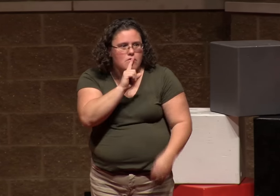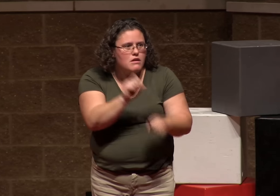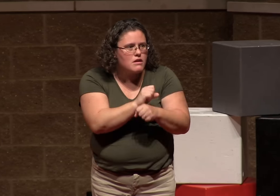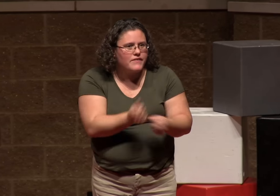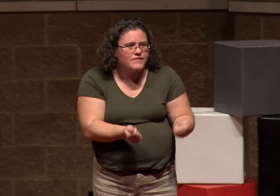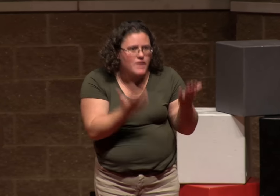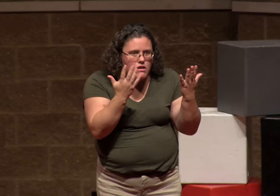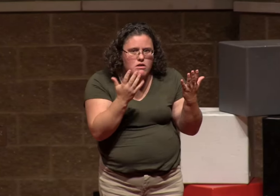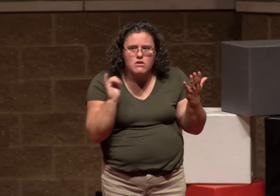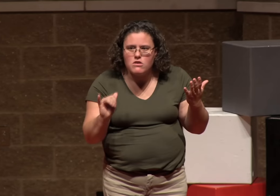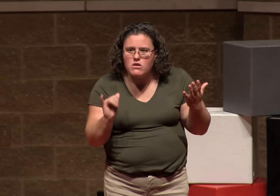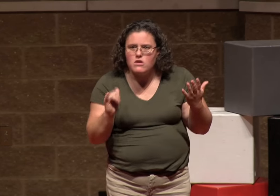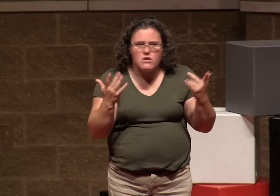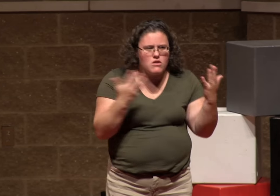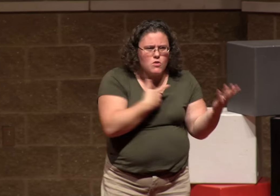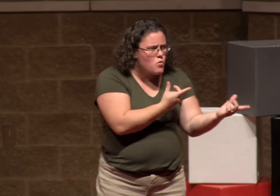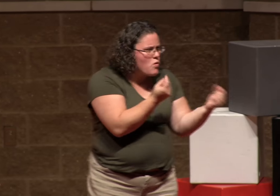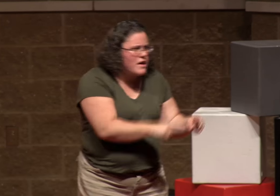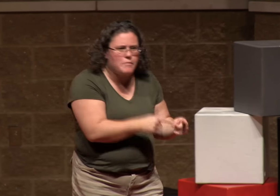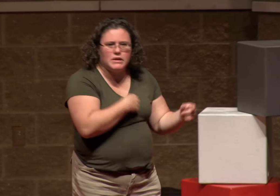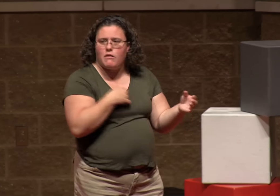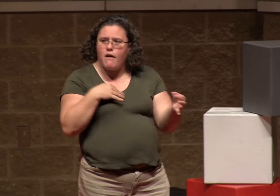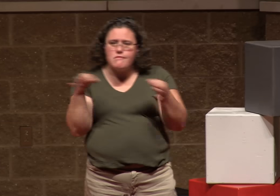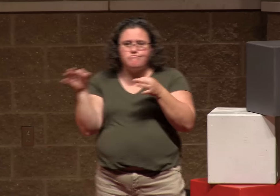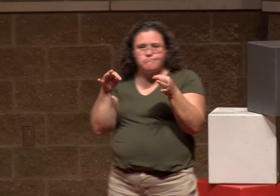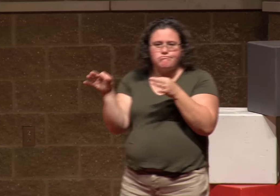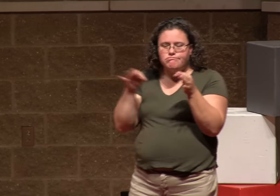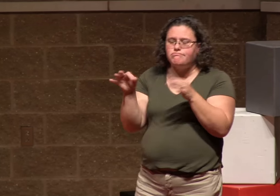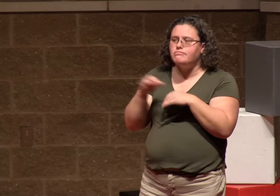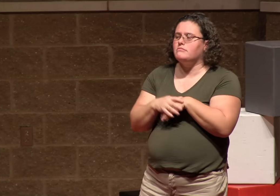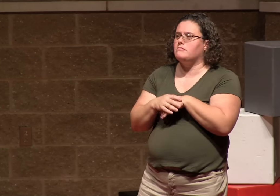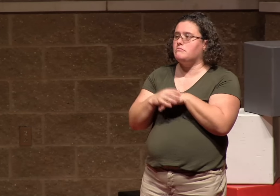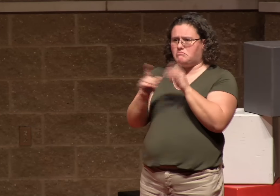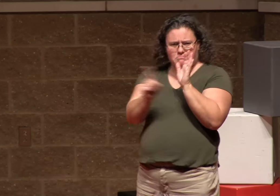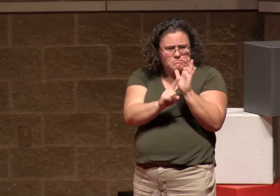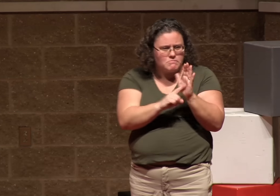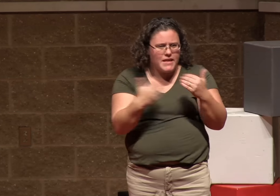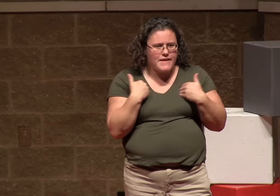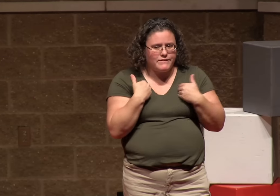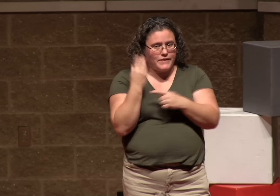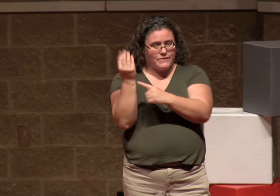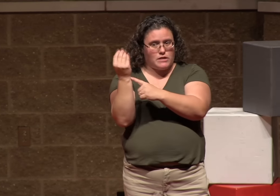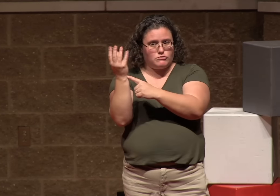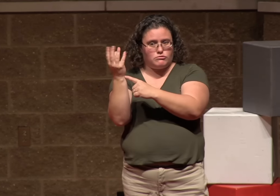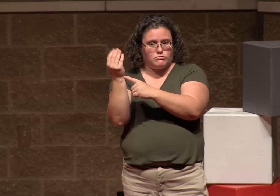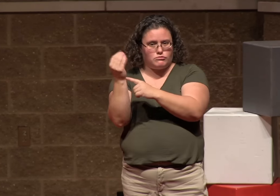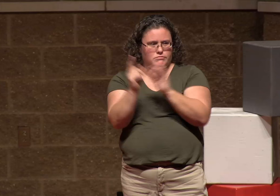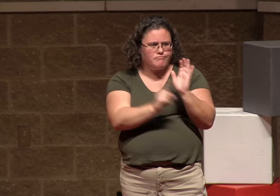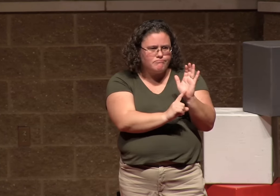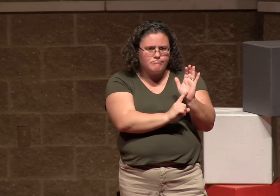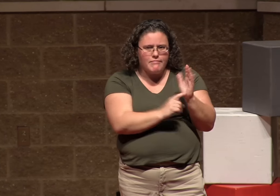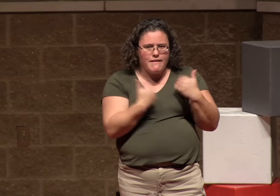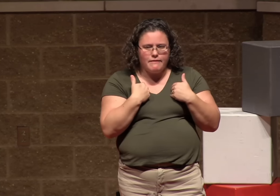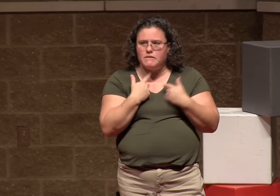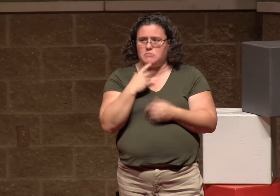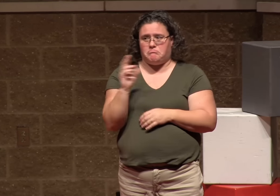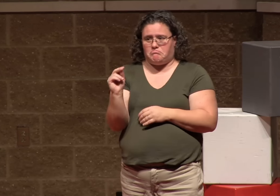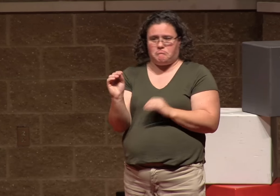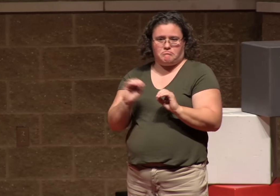So we would come together, and we would talk about fire safety. And I would explain what would happen for deaf people. I mean,